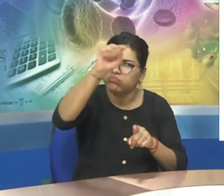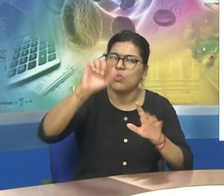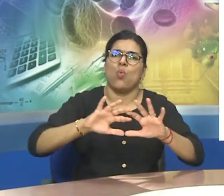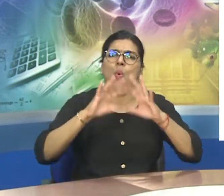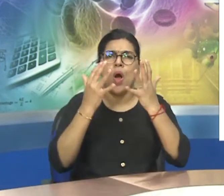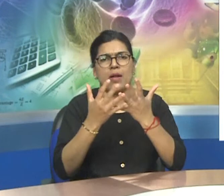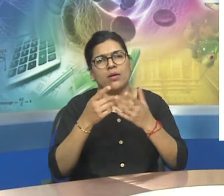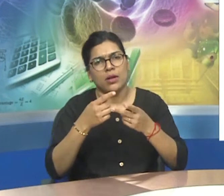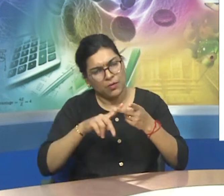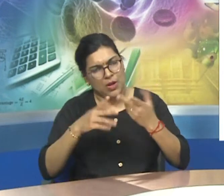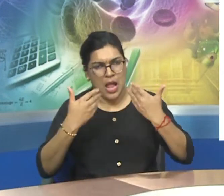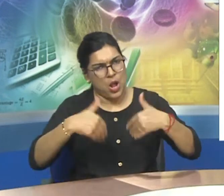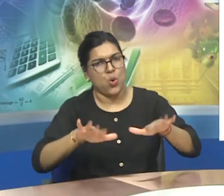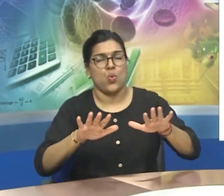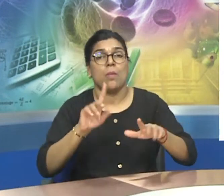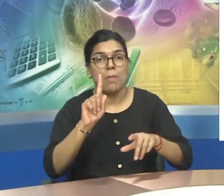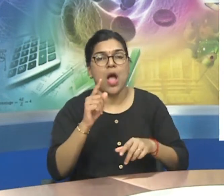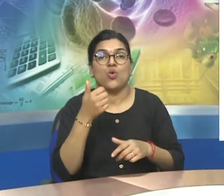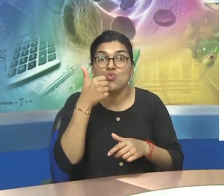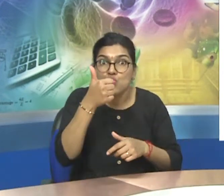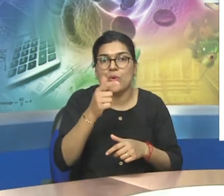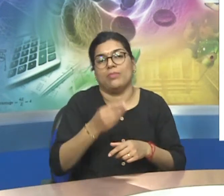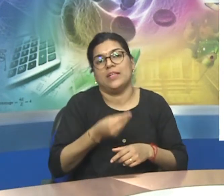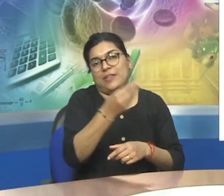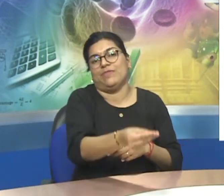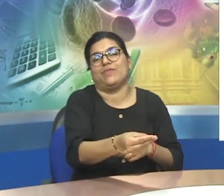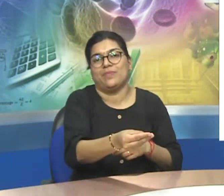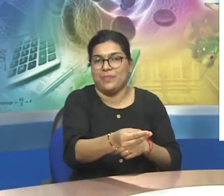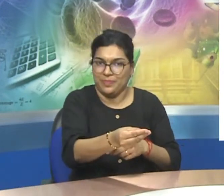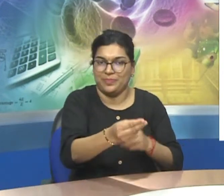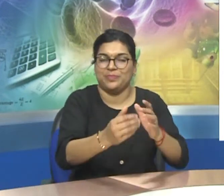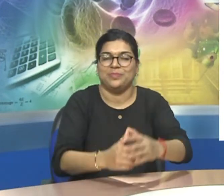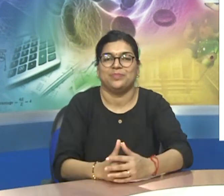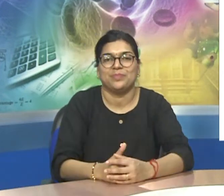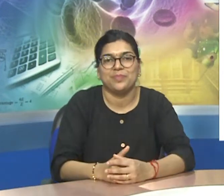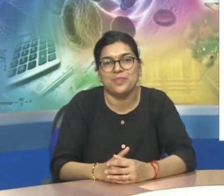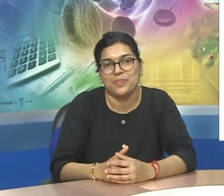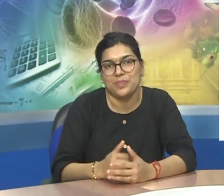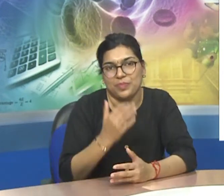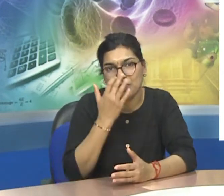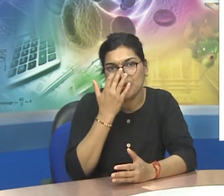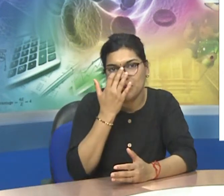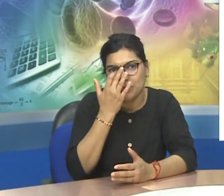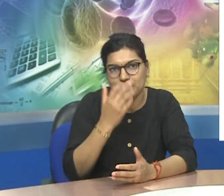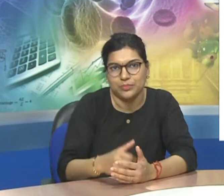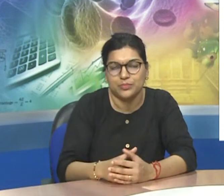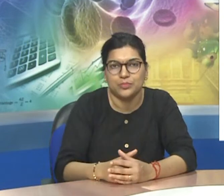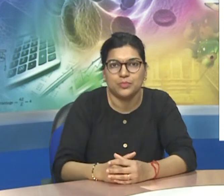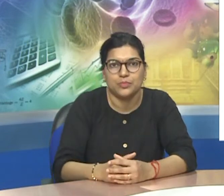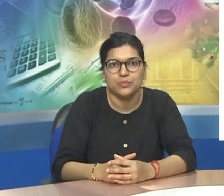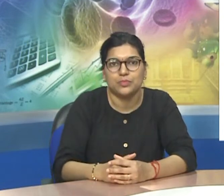We have different options, so we should choose the right option which is useful for us.